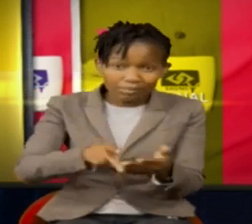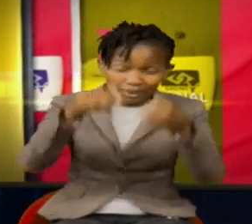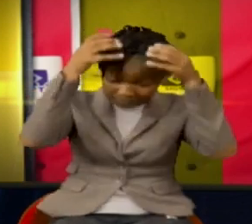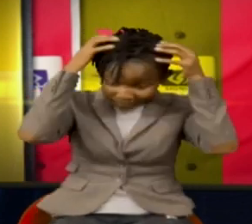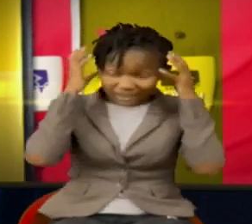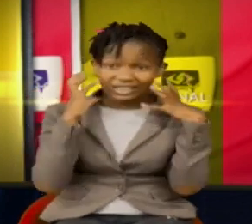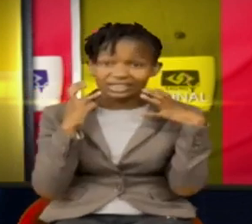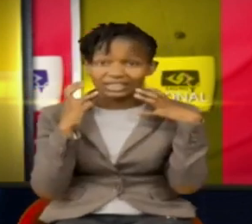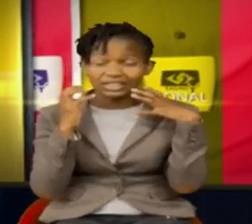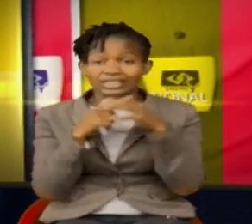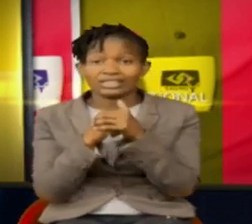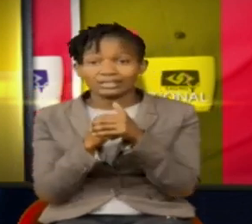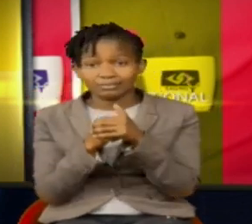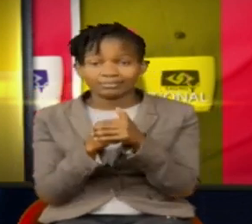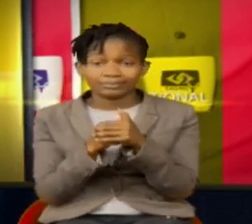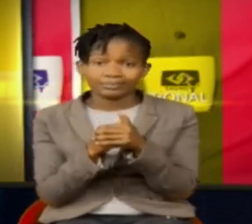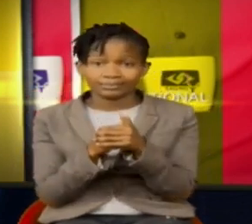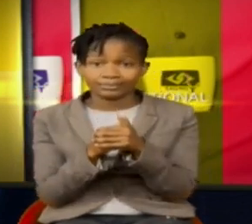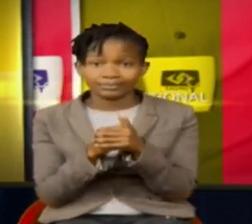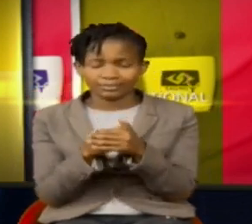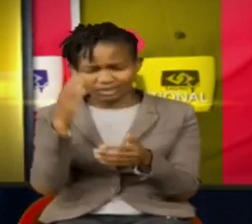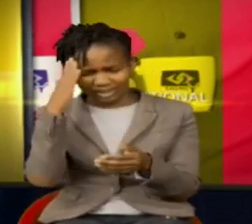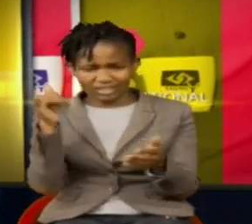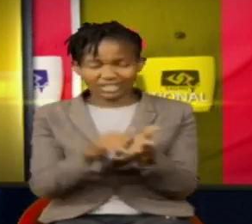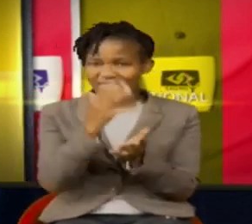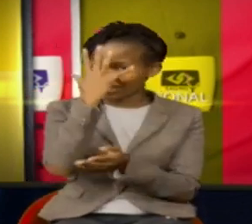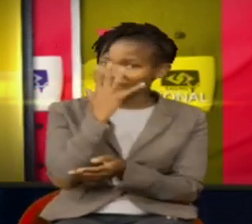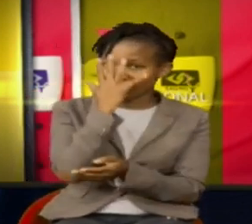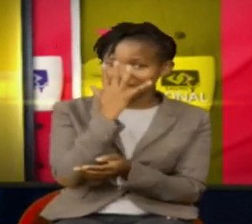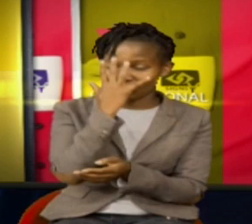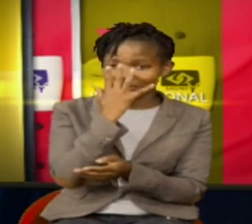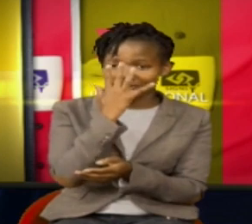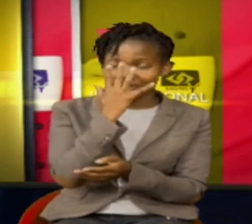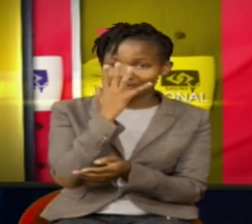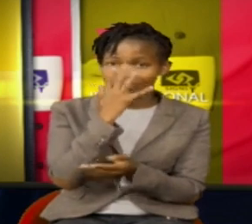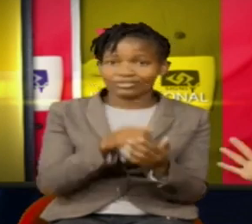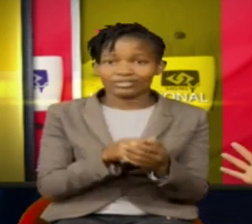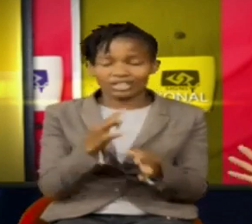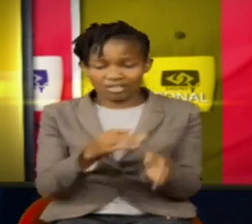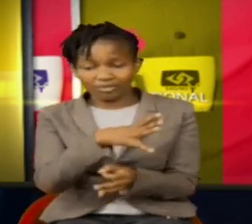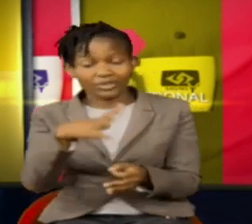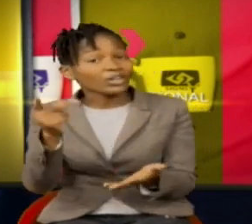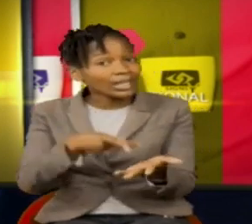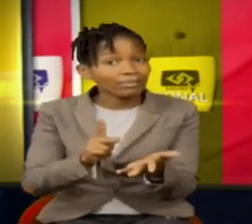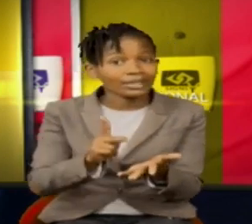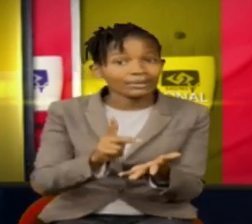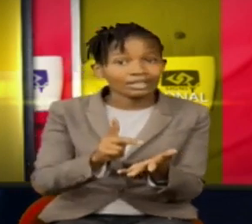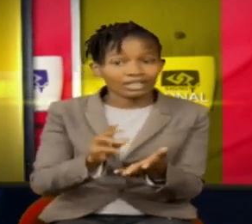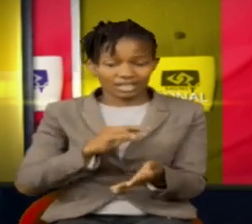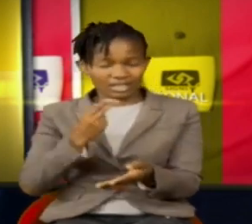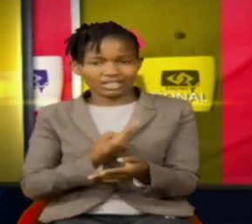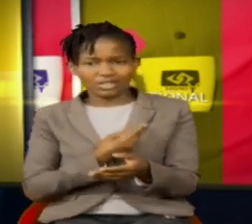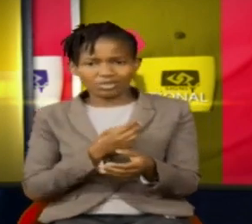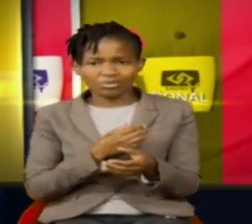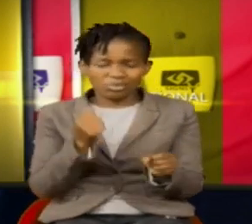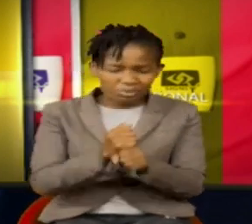know. That's for a packet of their very best. You know, they say it's shameful to go and say, "Departure trust." You know, you walk, and as we deal with these young guys